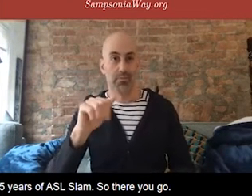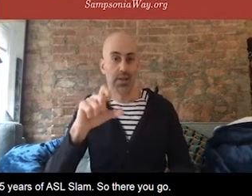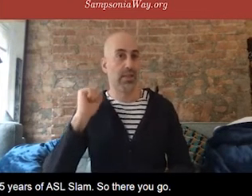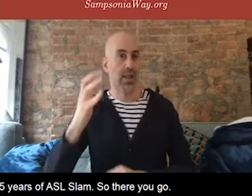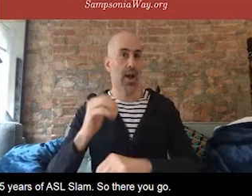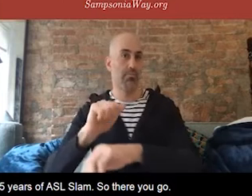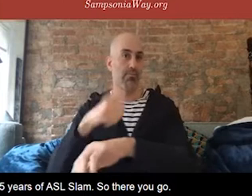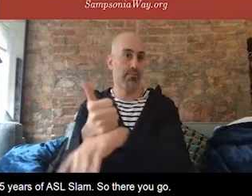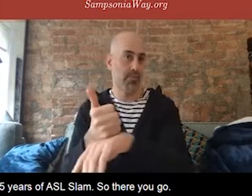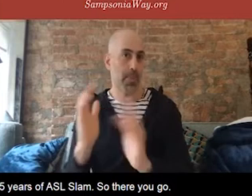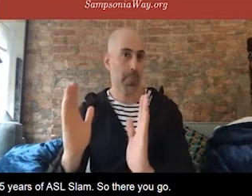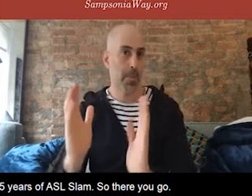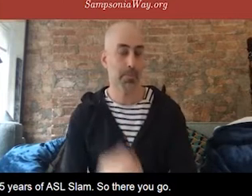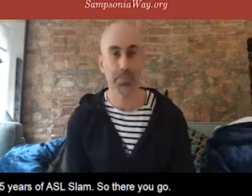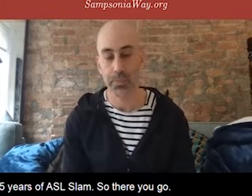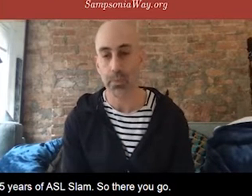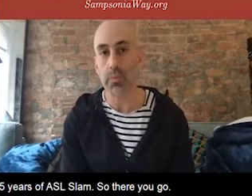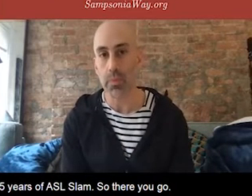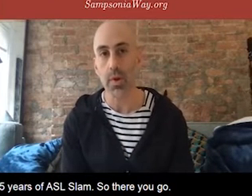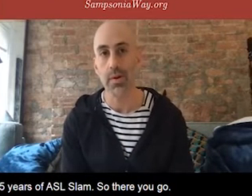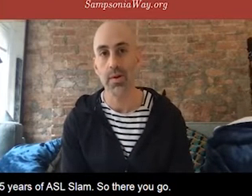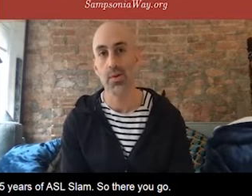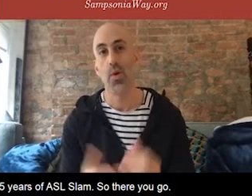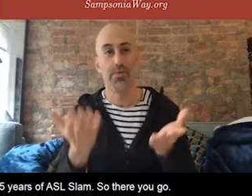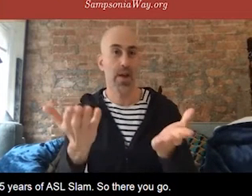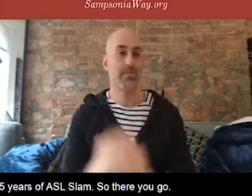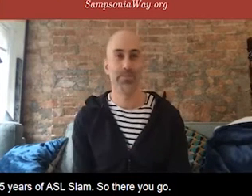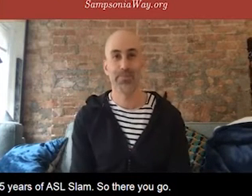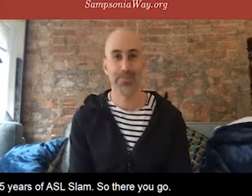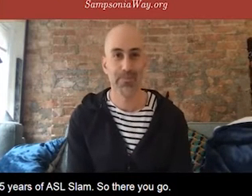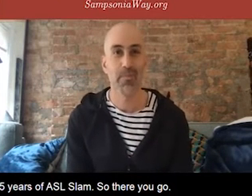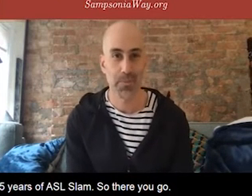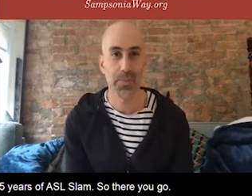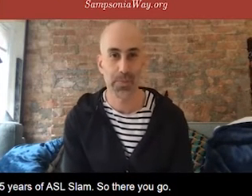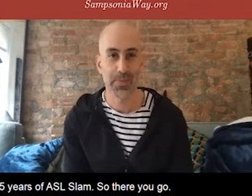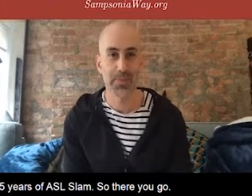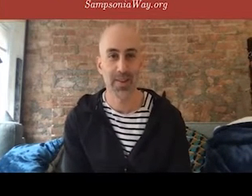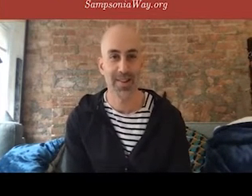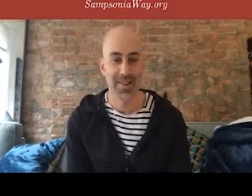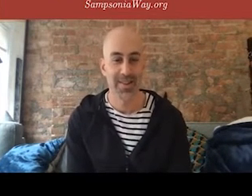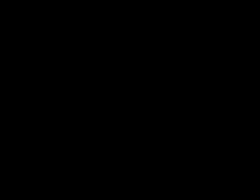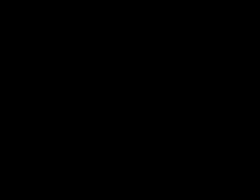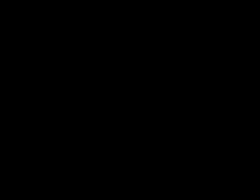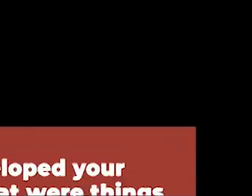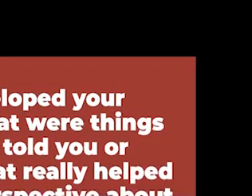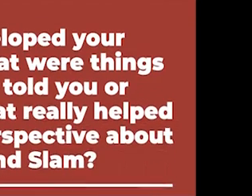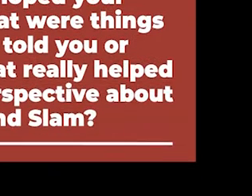going for 15 years. 15 years of ASL Slam. So there you go.